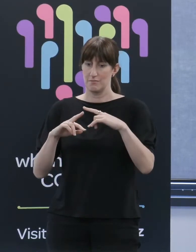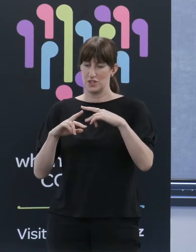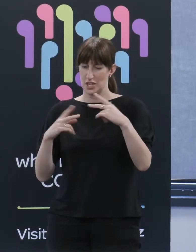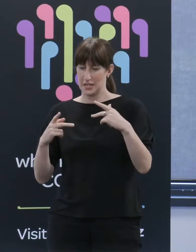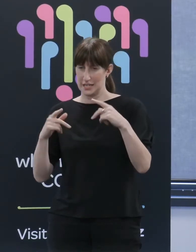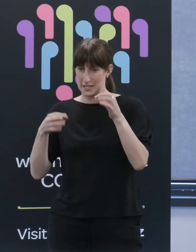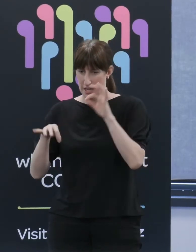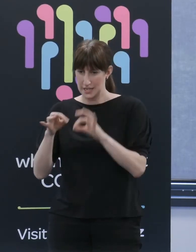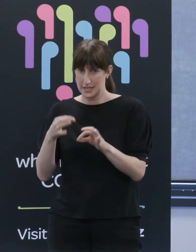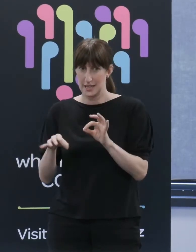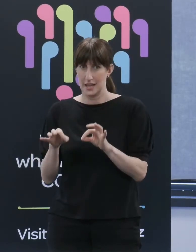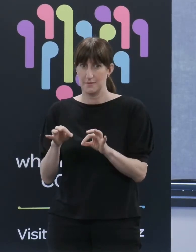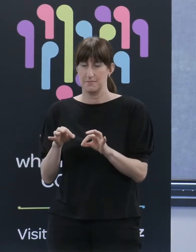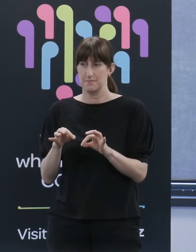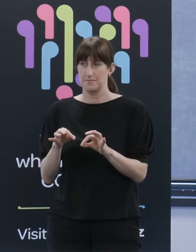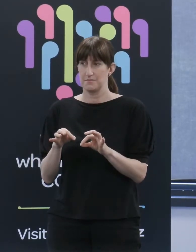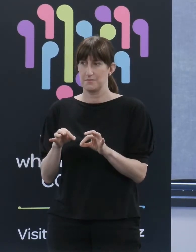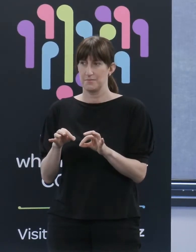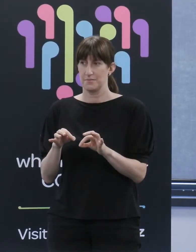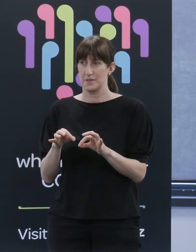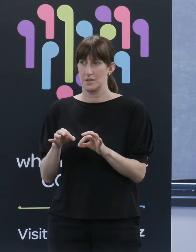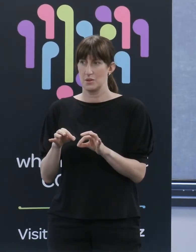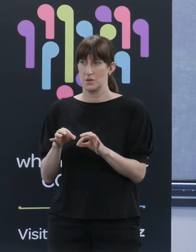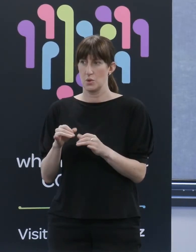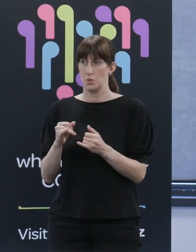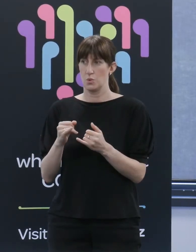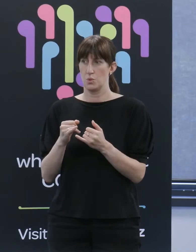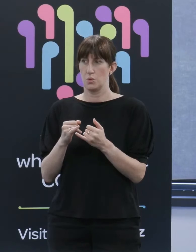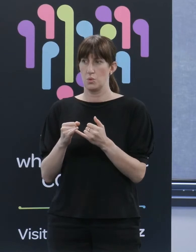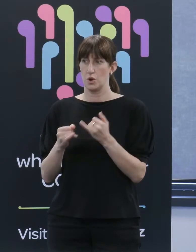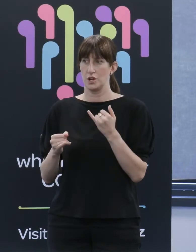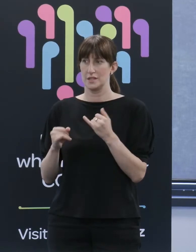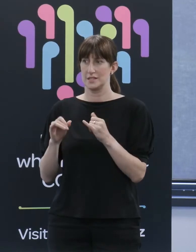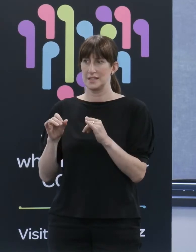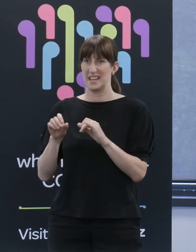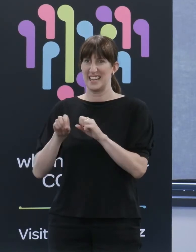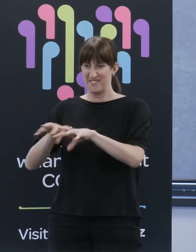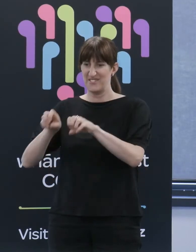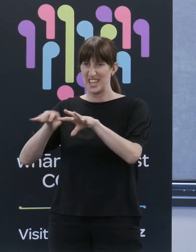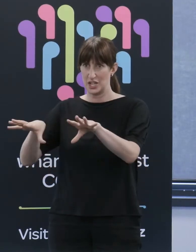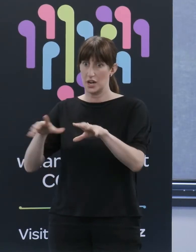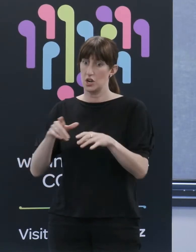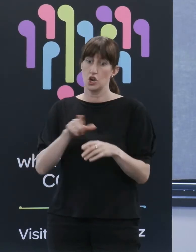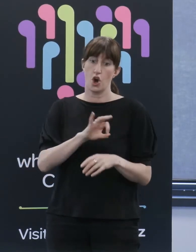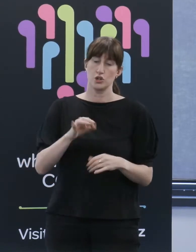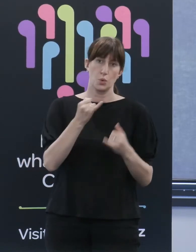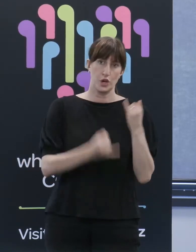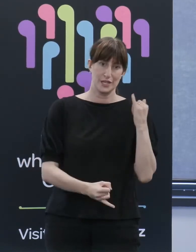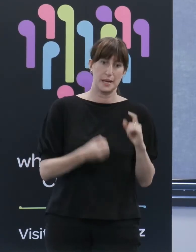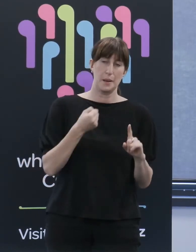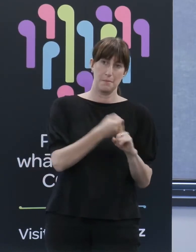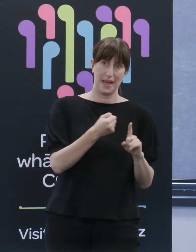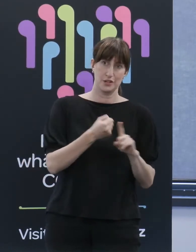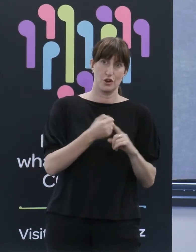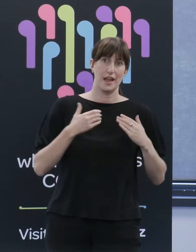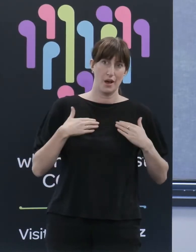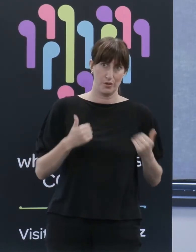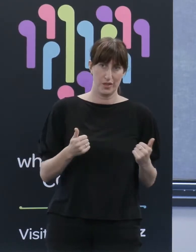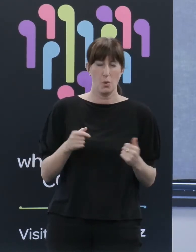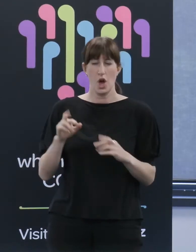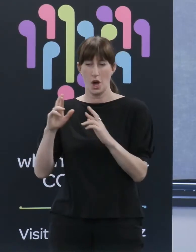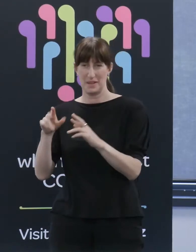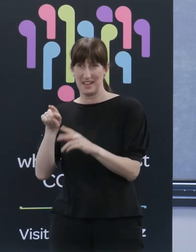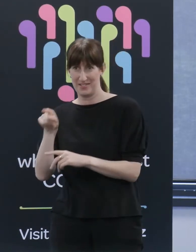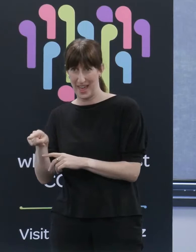it have an advantage, and so we're kind of looking at that milder end of the spectrum in terms of the scenarios, but